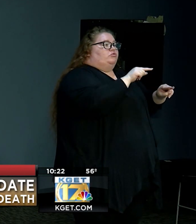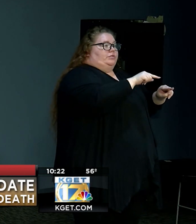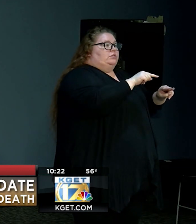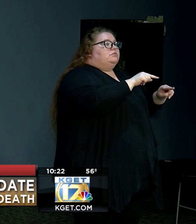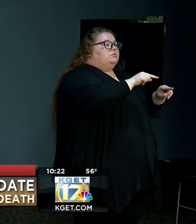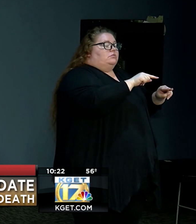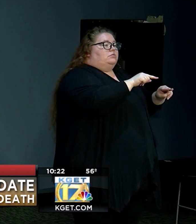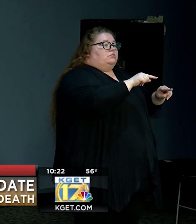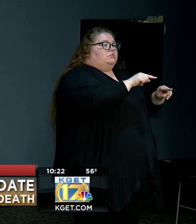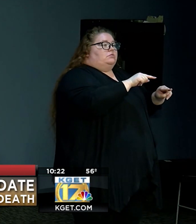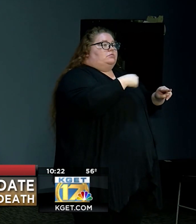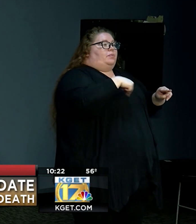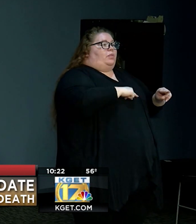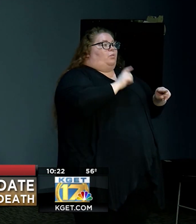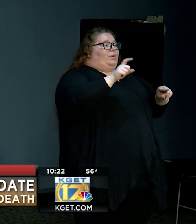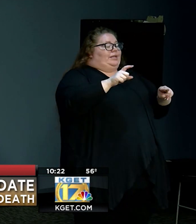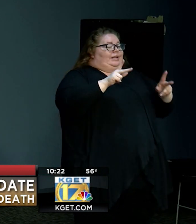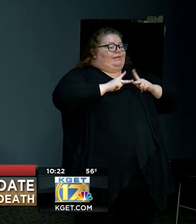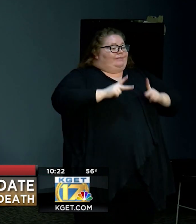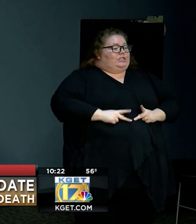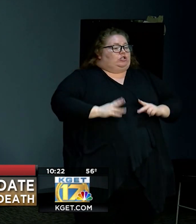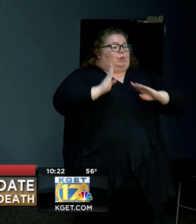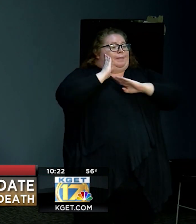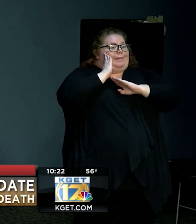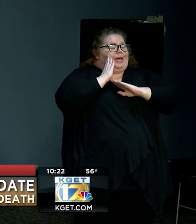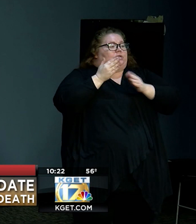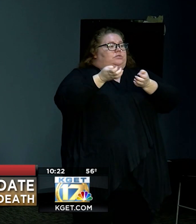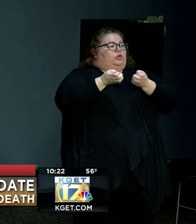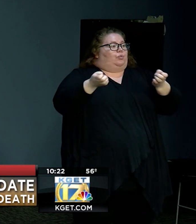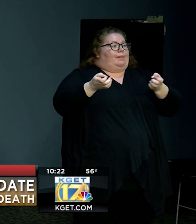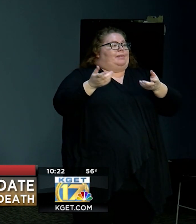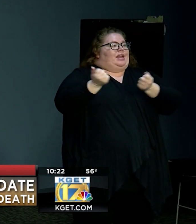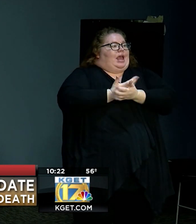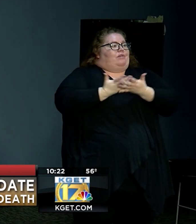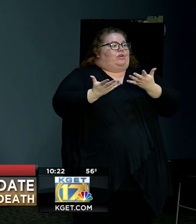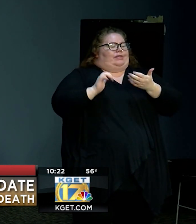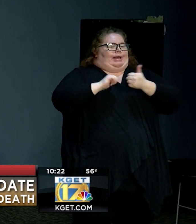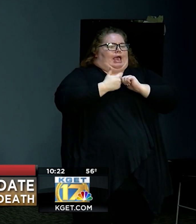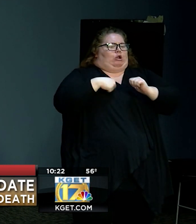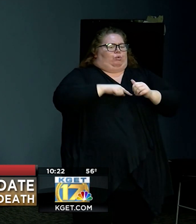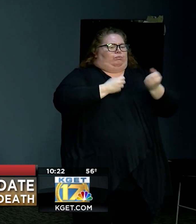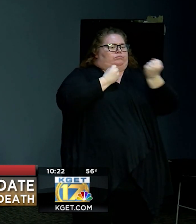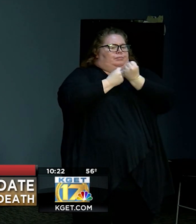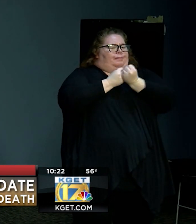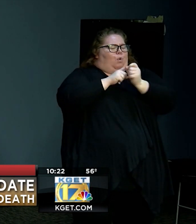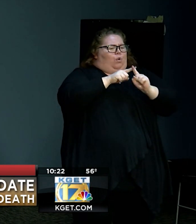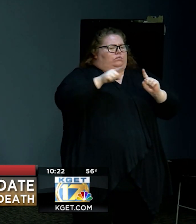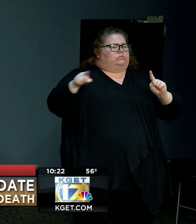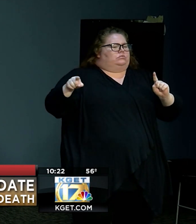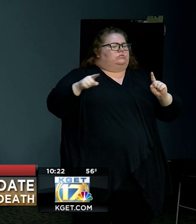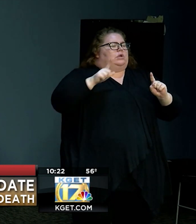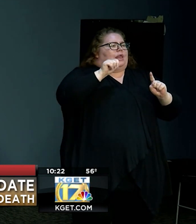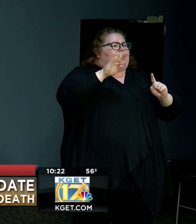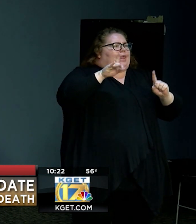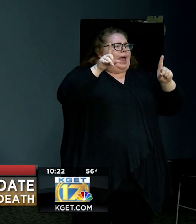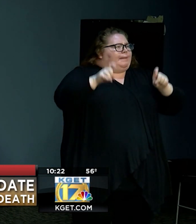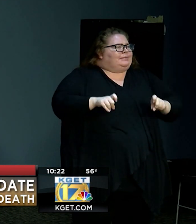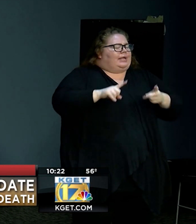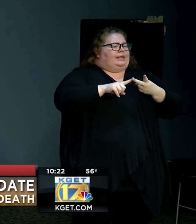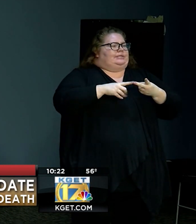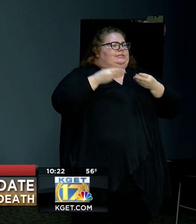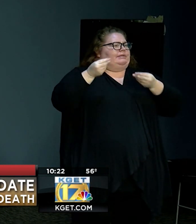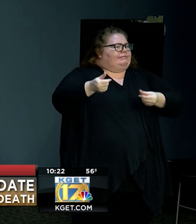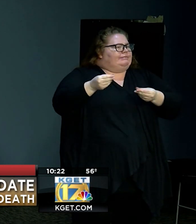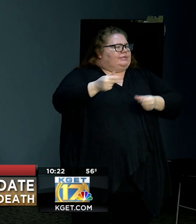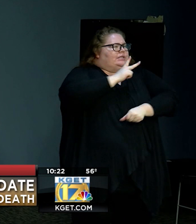do the physical beds come from? Where does equipment come from? How does we support everything from the laboratory tests to feeding those